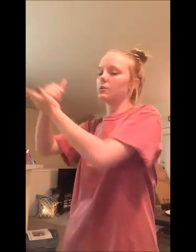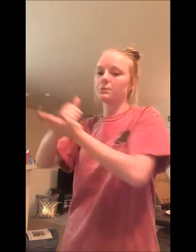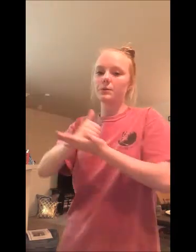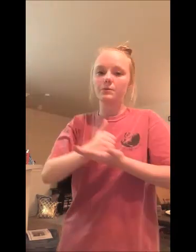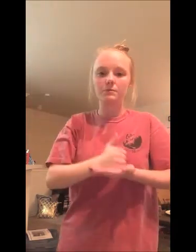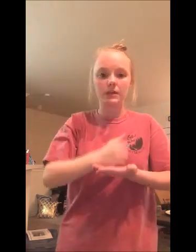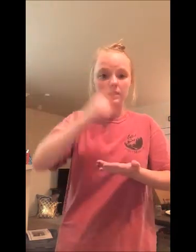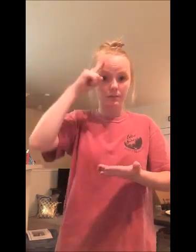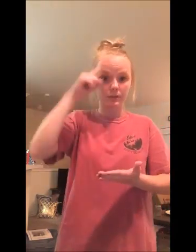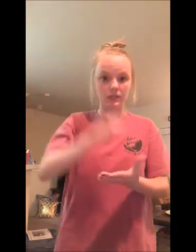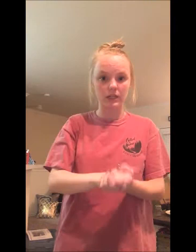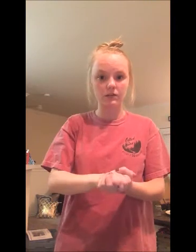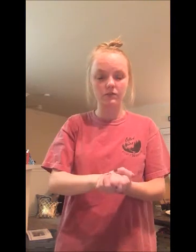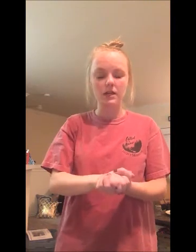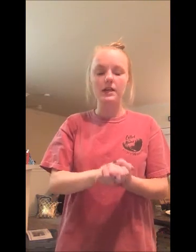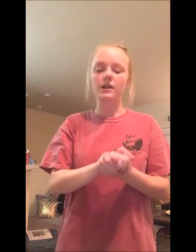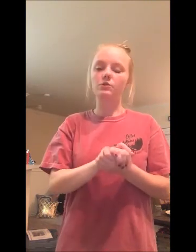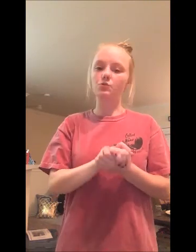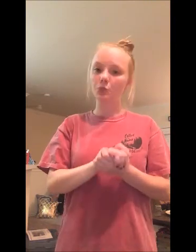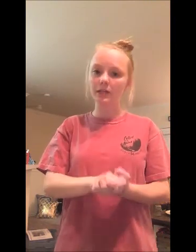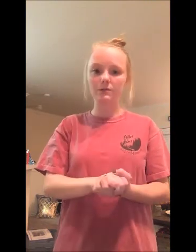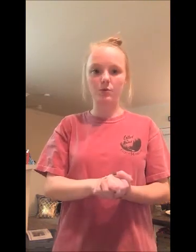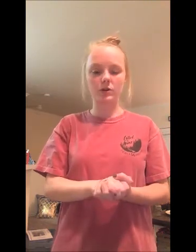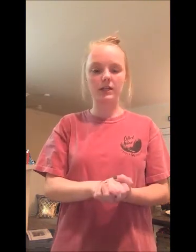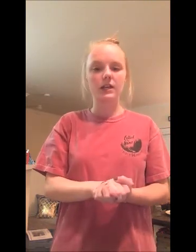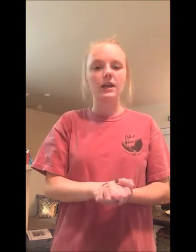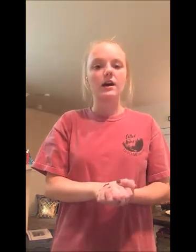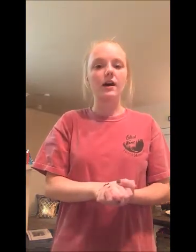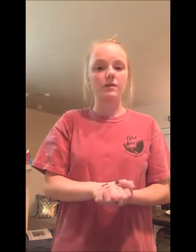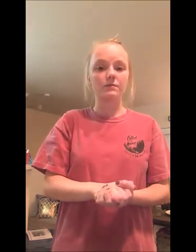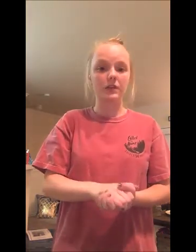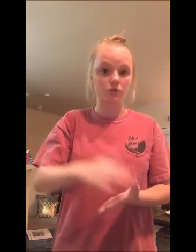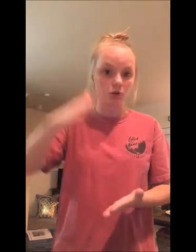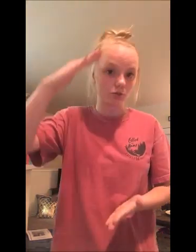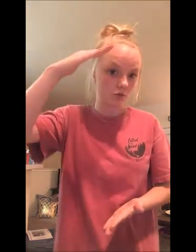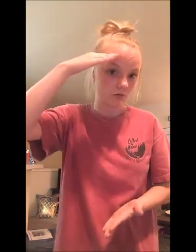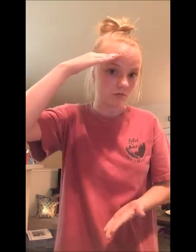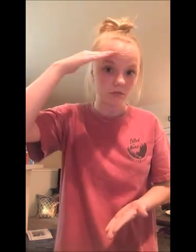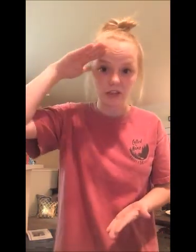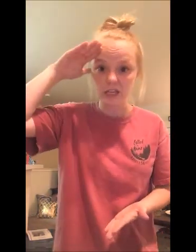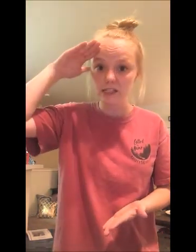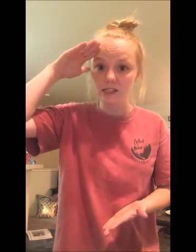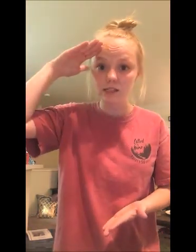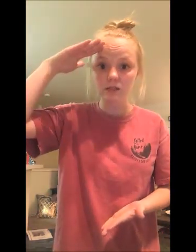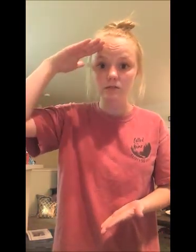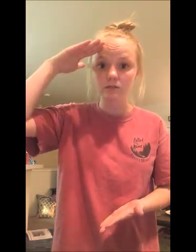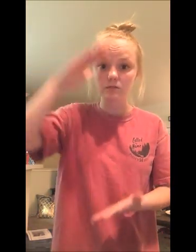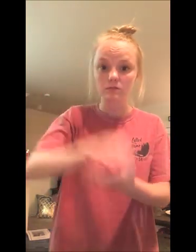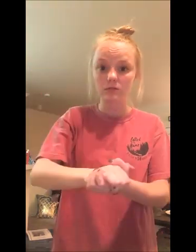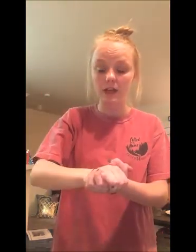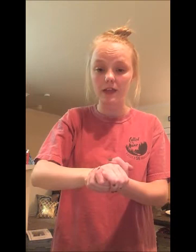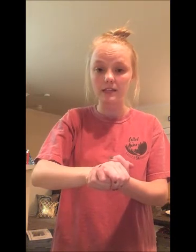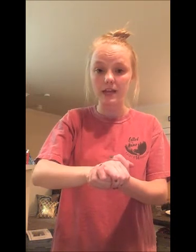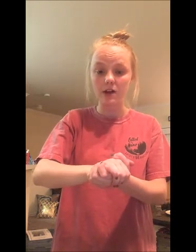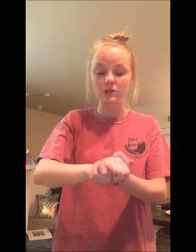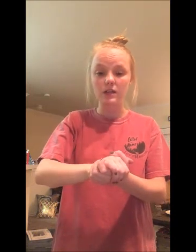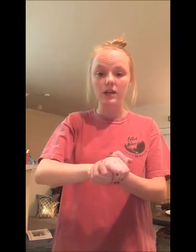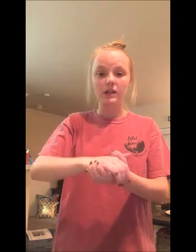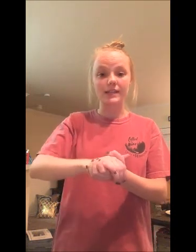help me believe. Now it's really important that you don't do this and then down, because that